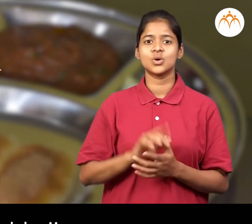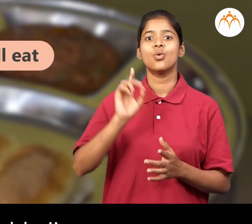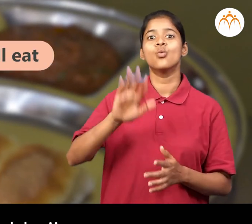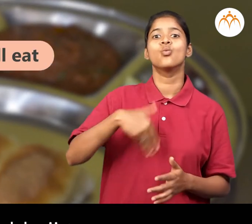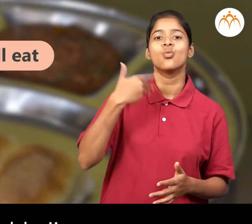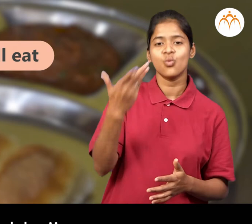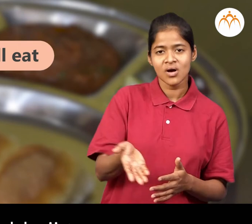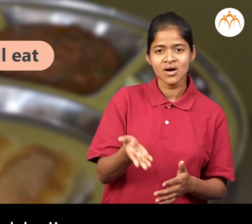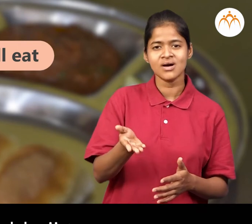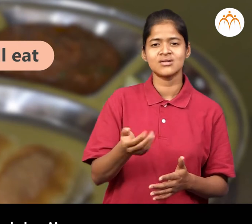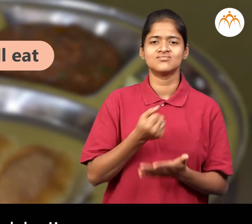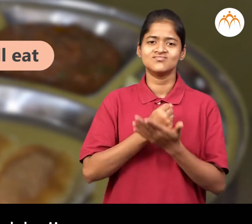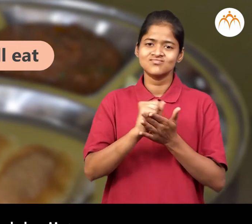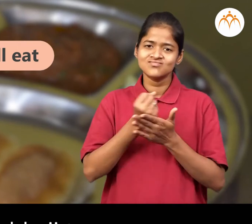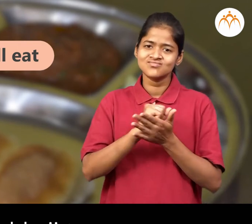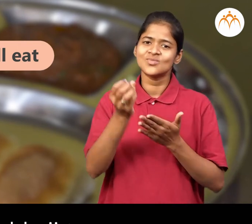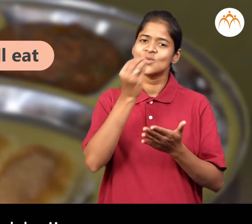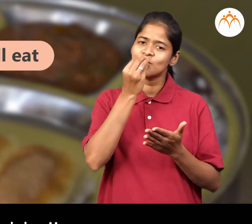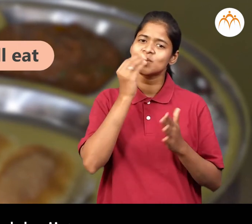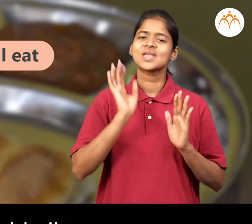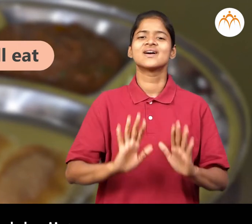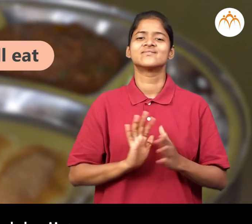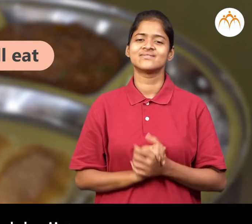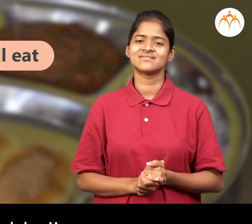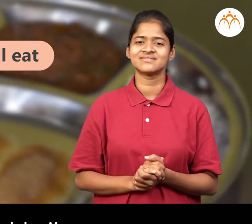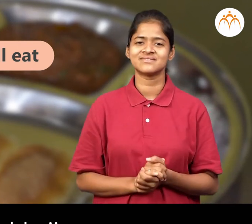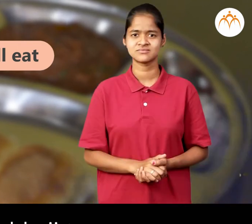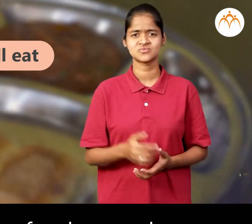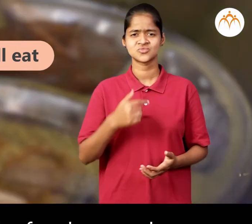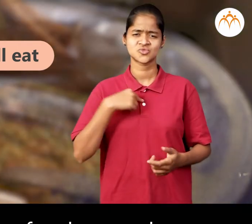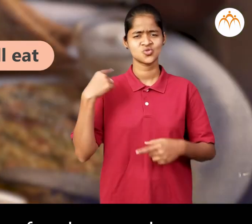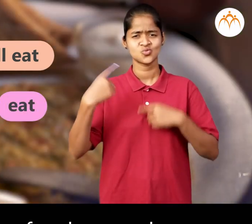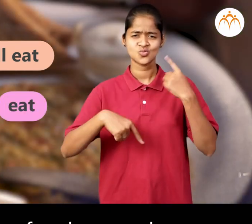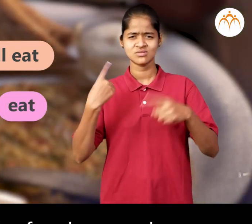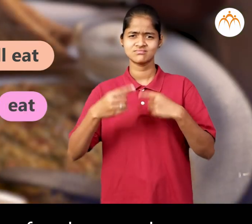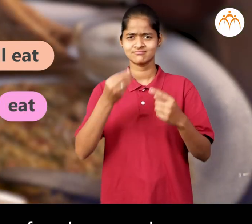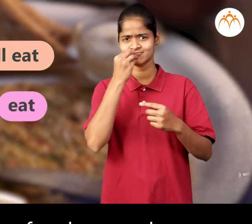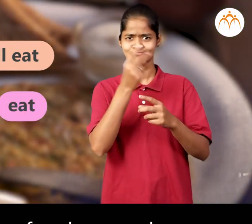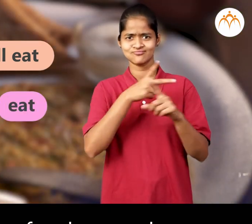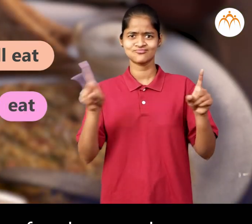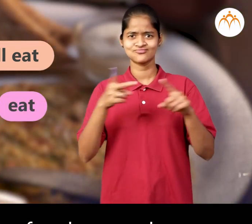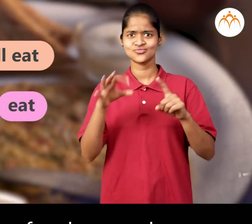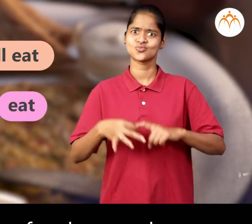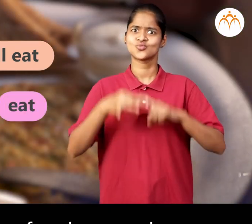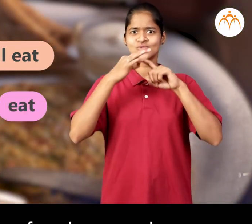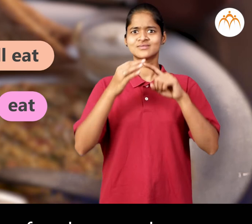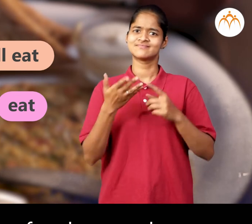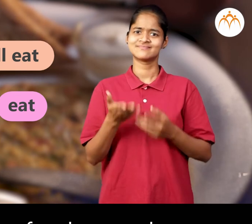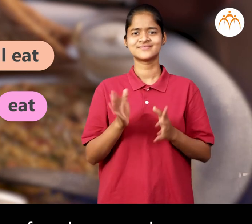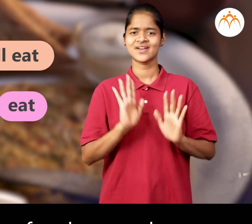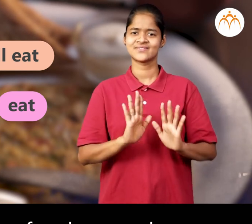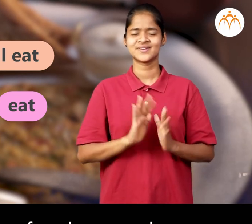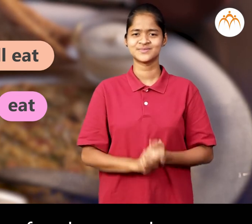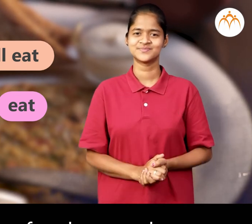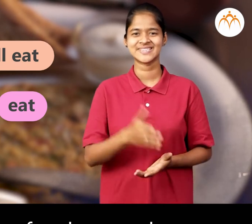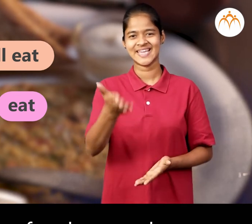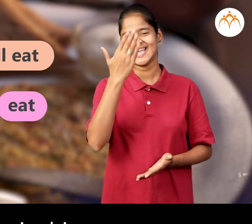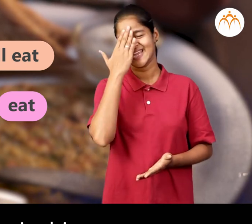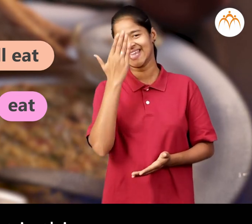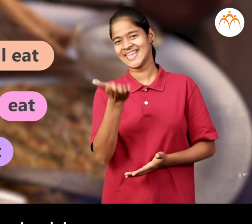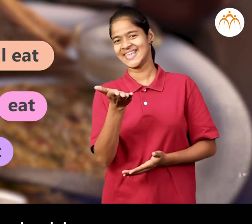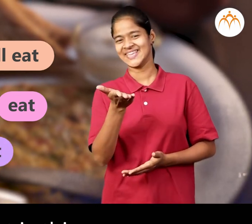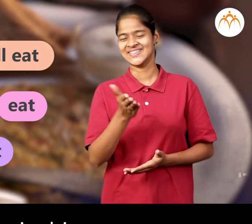I will eat pav bhaji tomorrow. We eat healthy food every day.